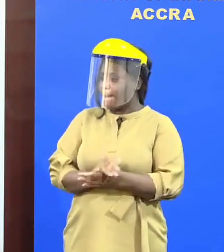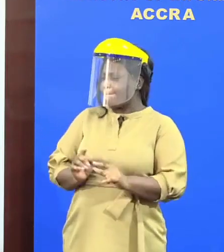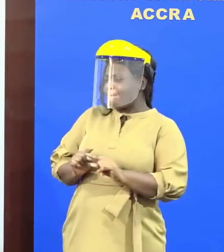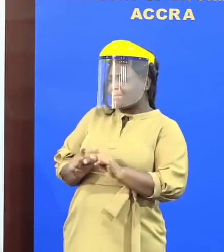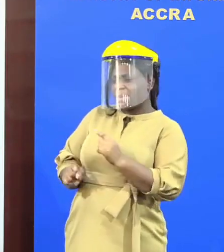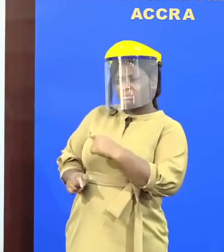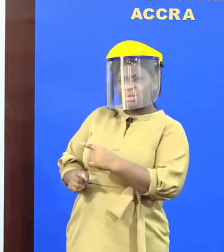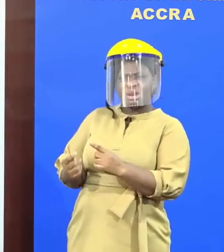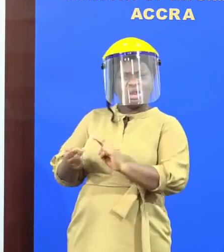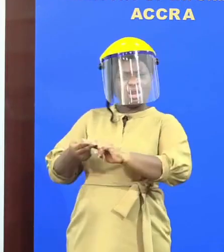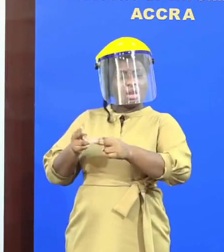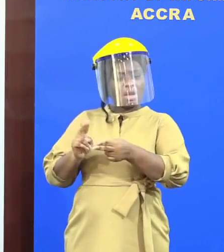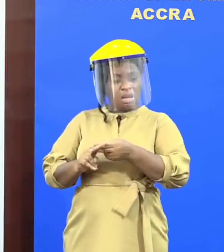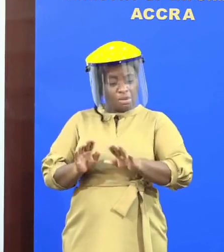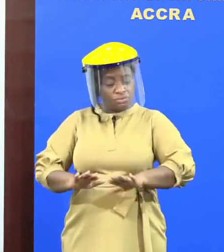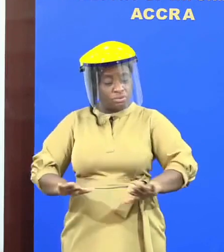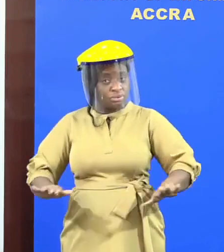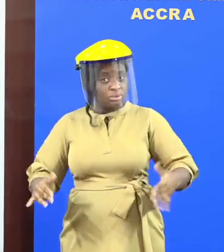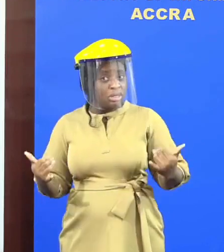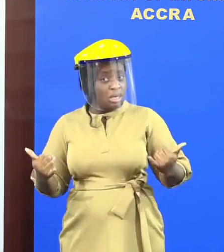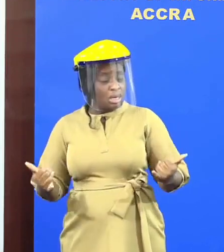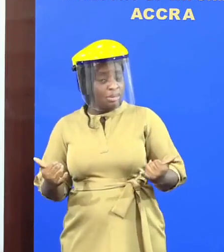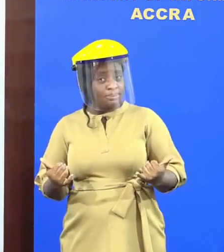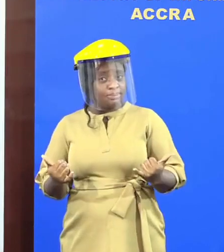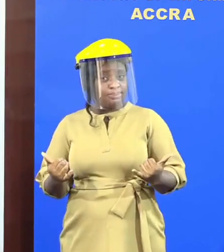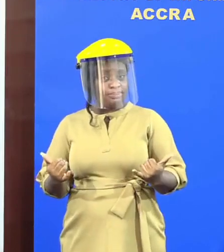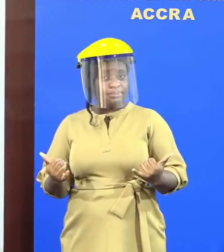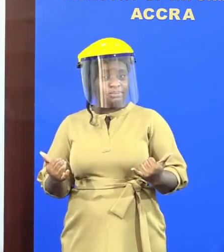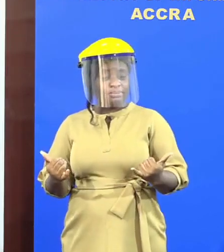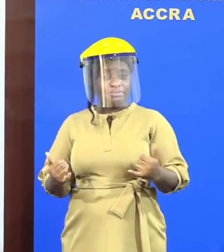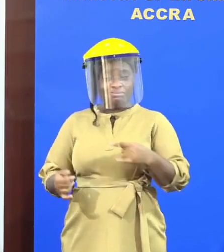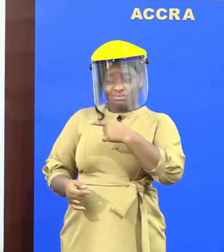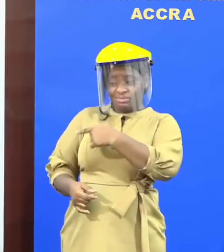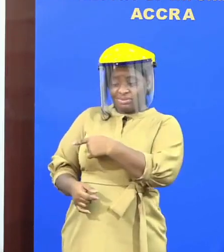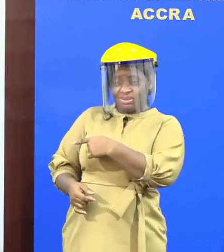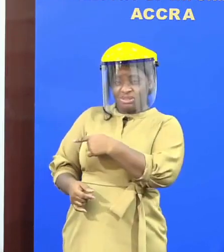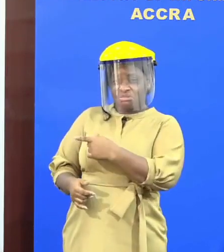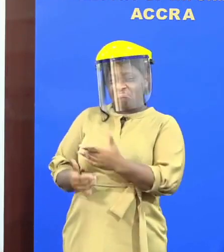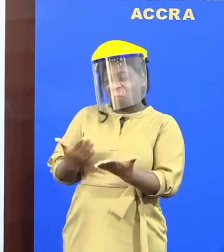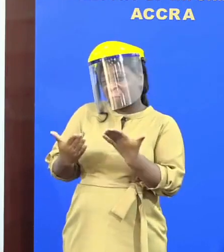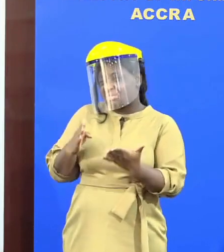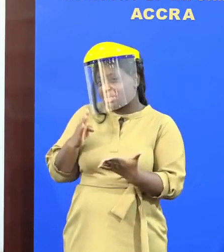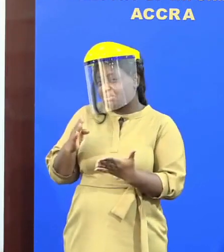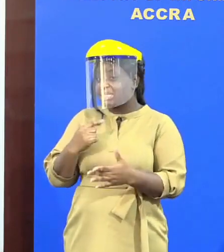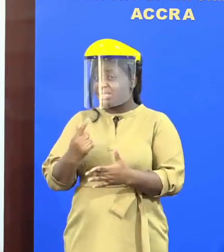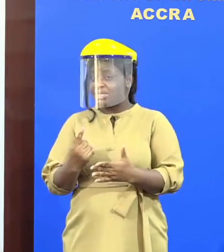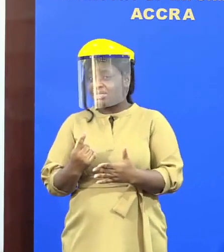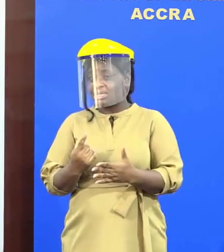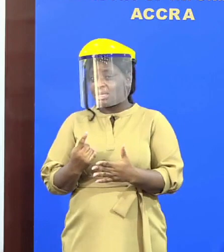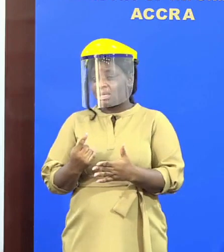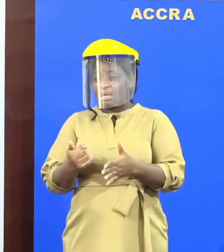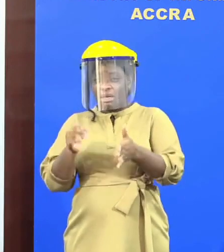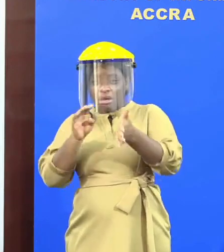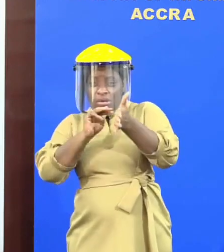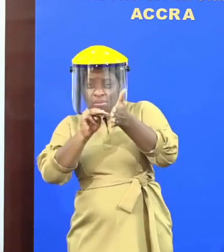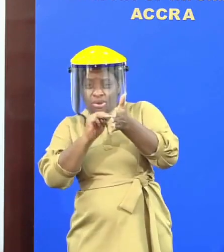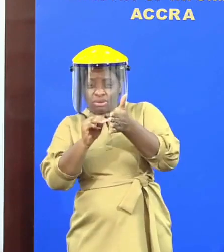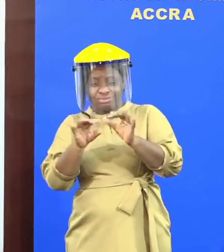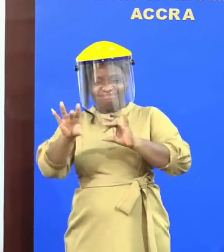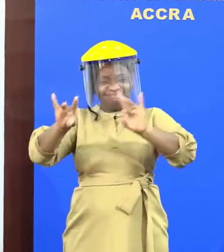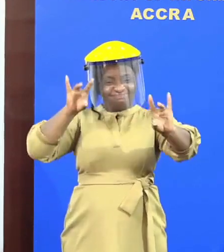looking at the number of children we are dealing with. This is probably tells you that the surveillance system is there to